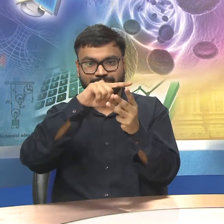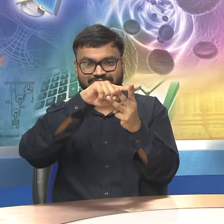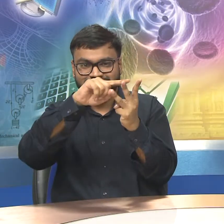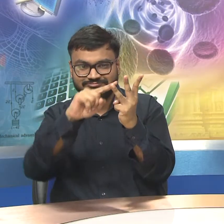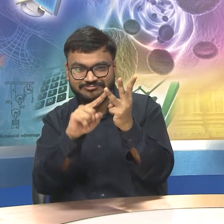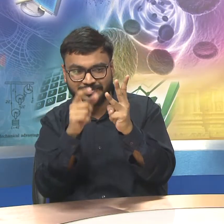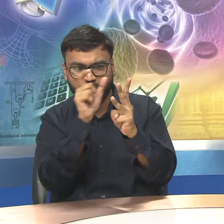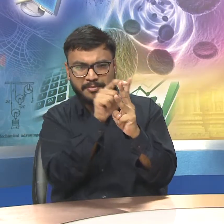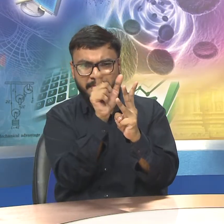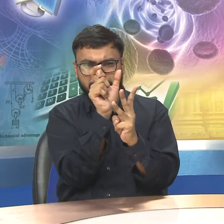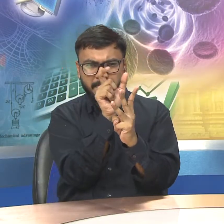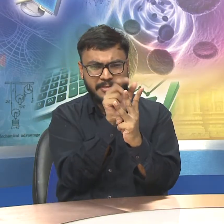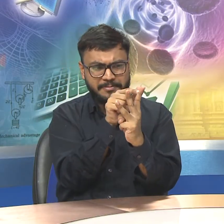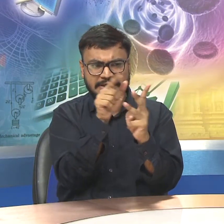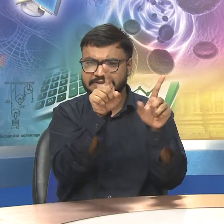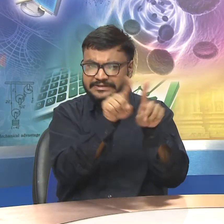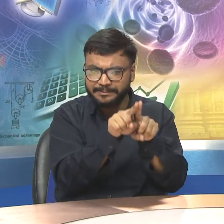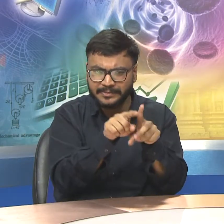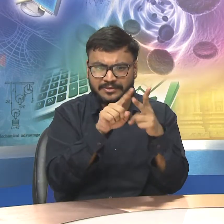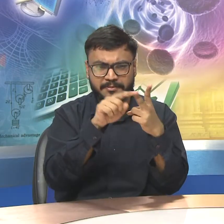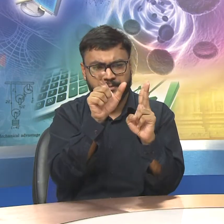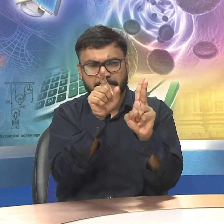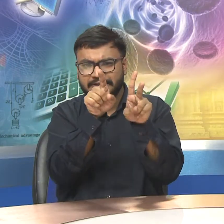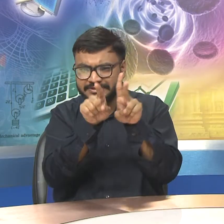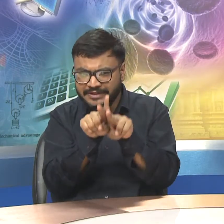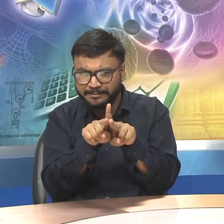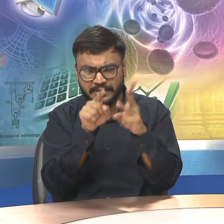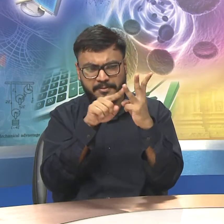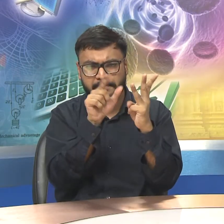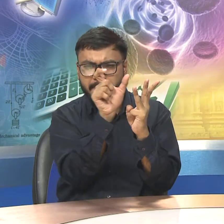two are the same and one is different,